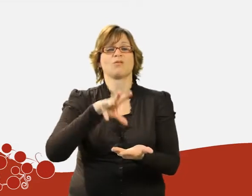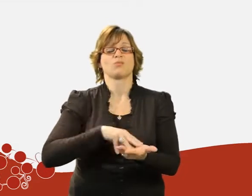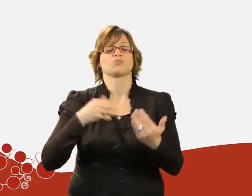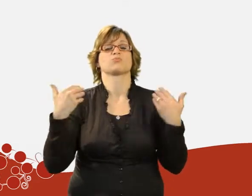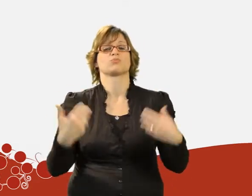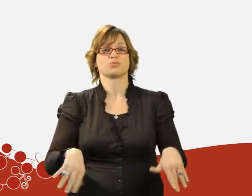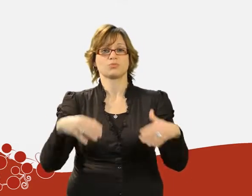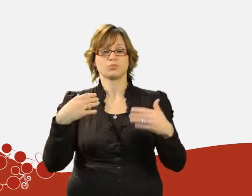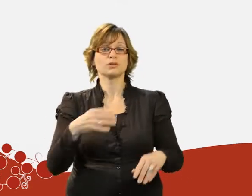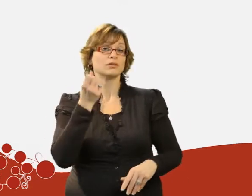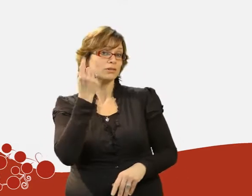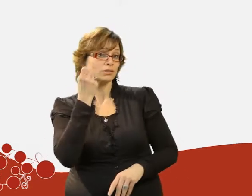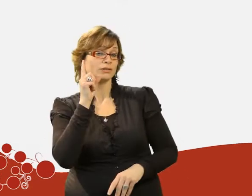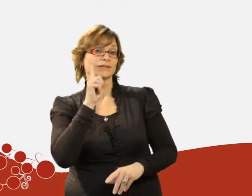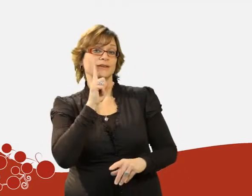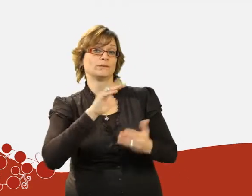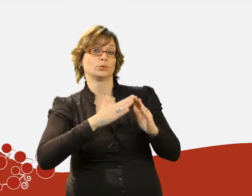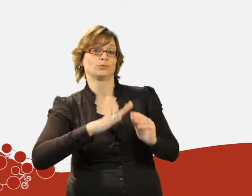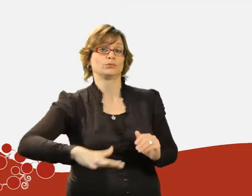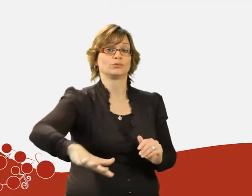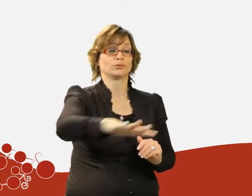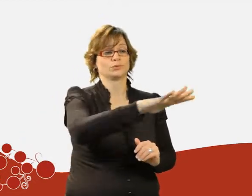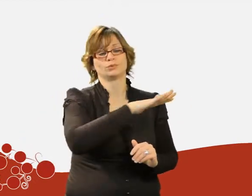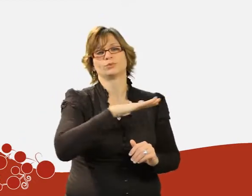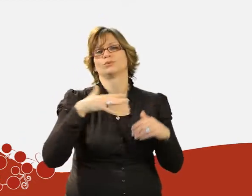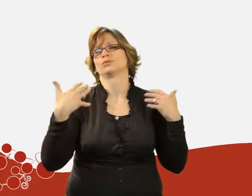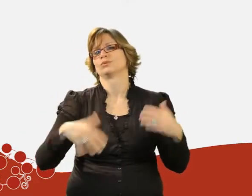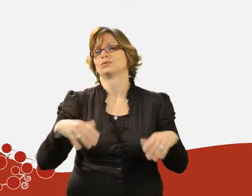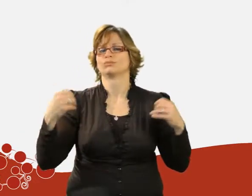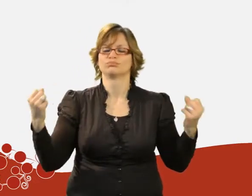You might be surprised to learn that the deaf community has a rich and beautiful culture.